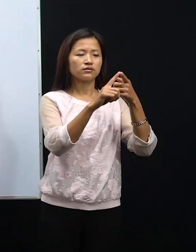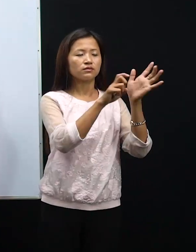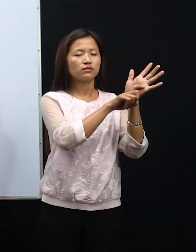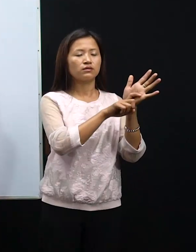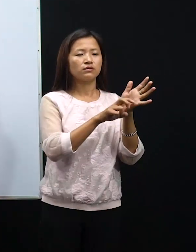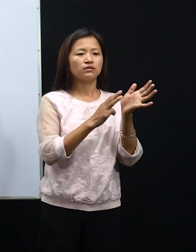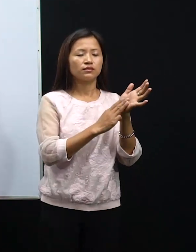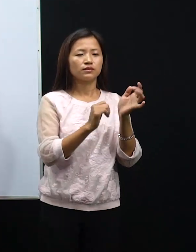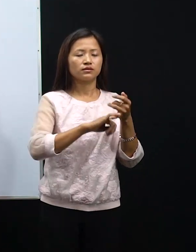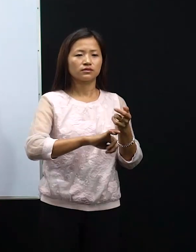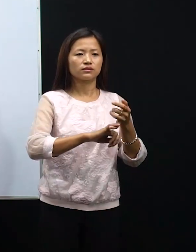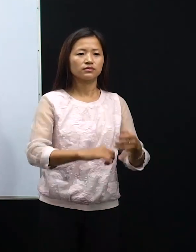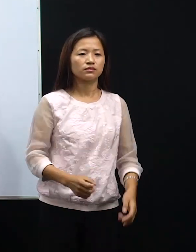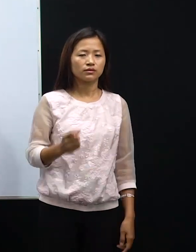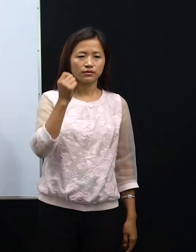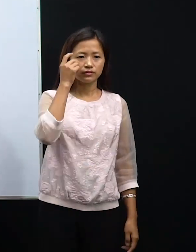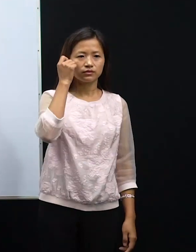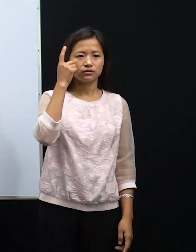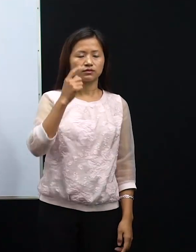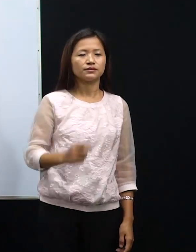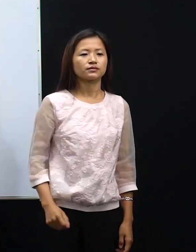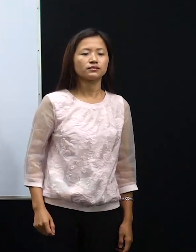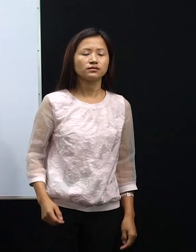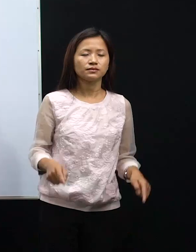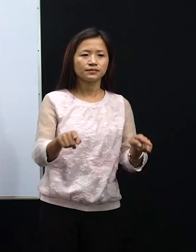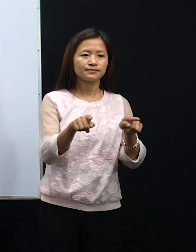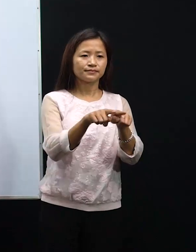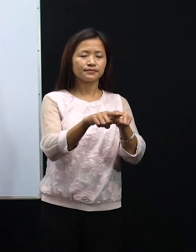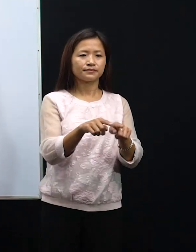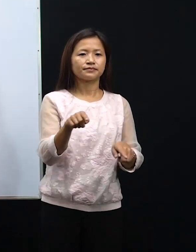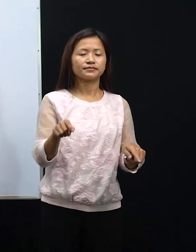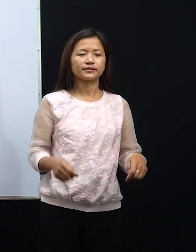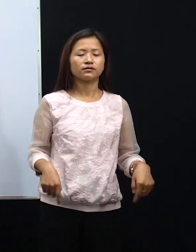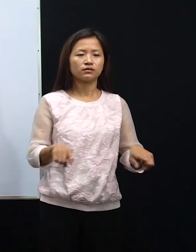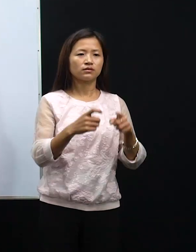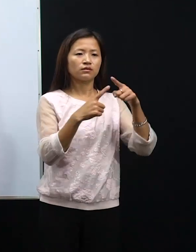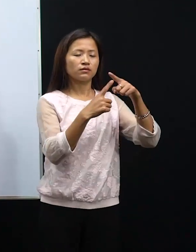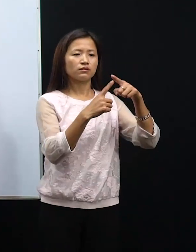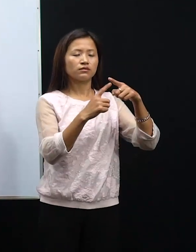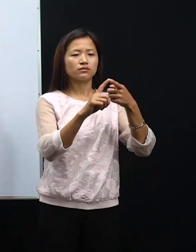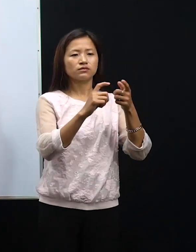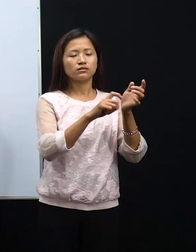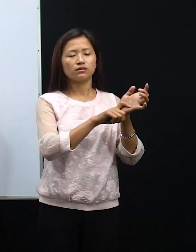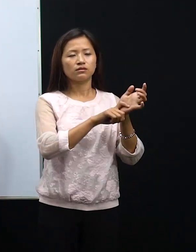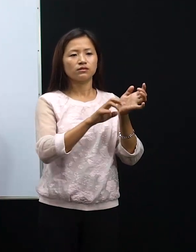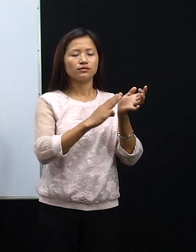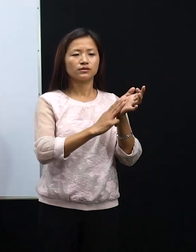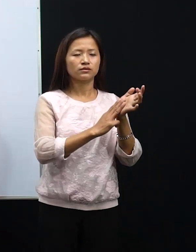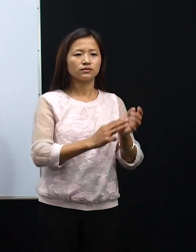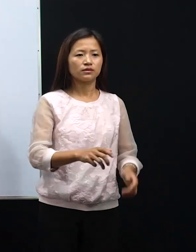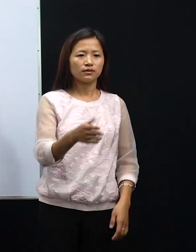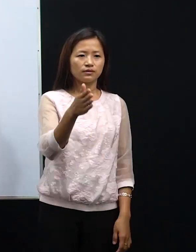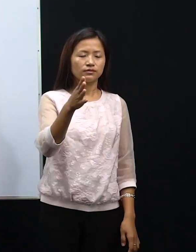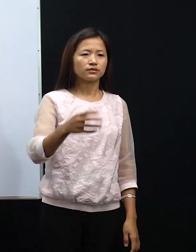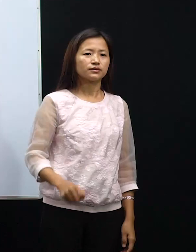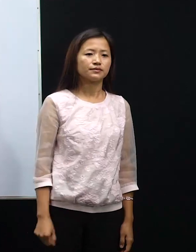for the next topics, we have to understand like terms and unlike terms very properly so that you can arrange